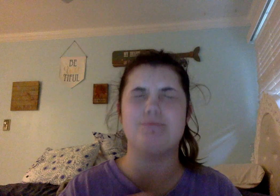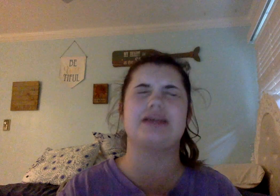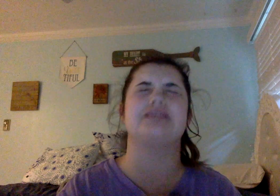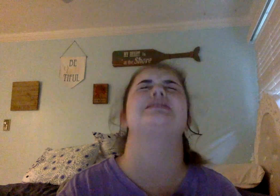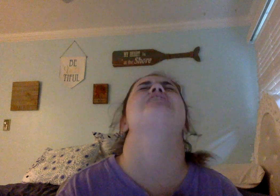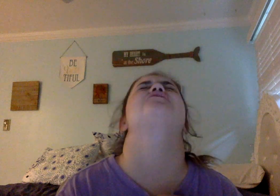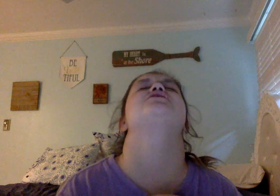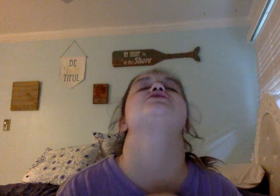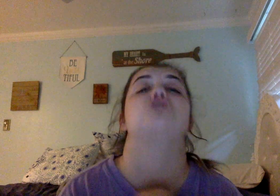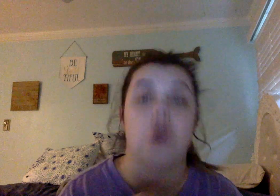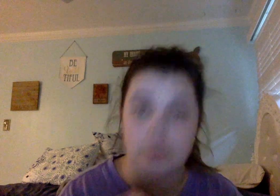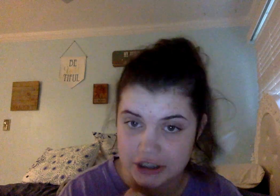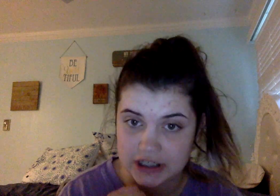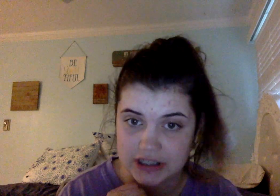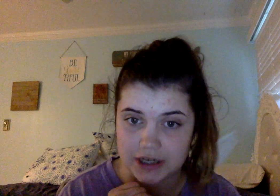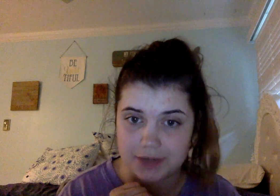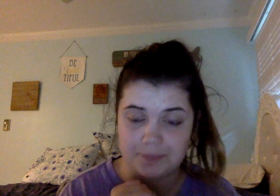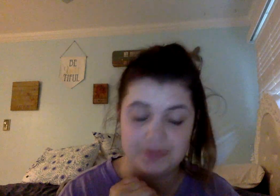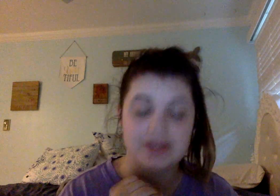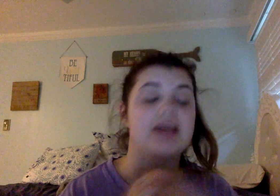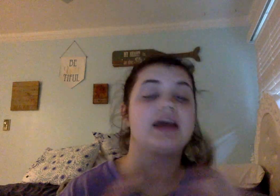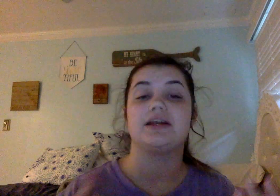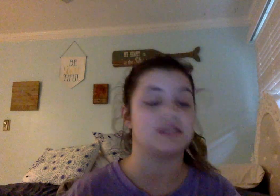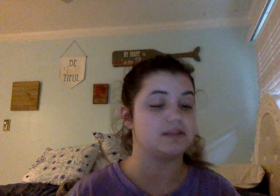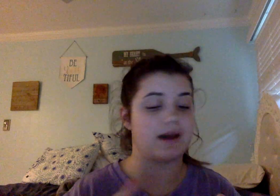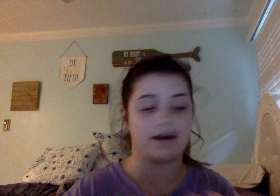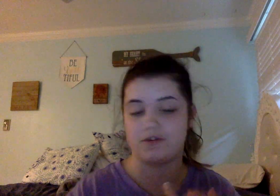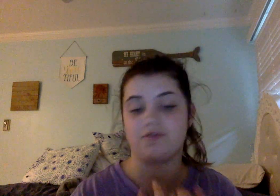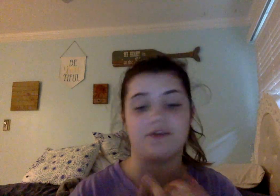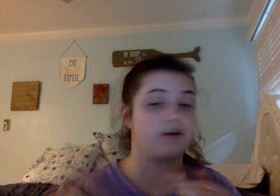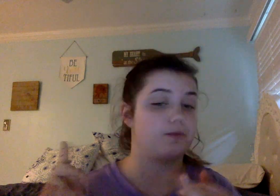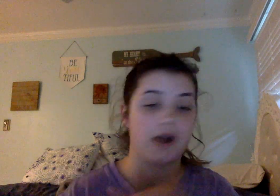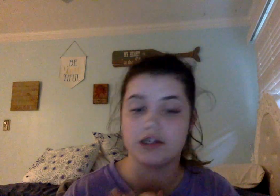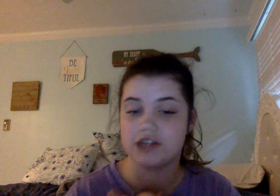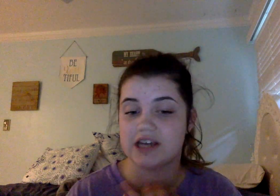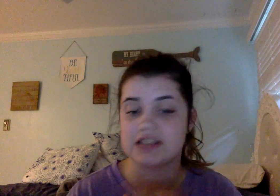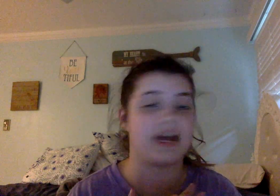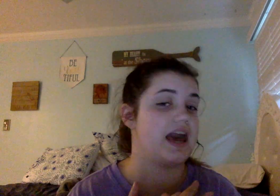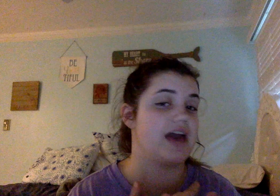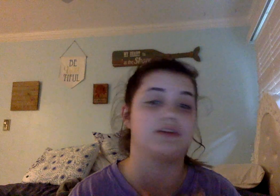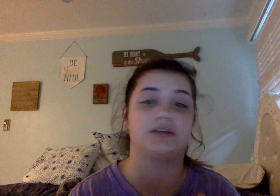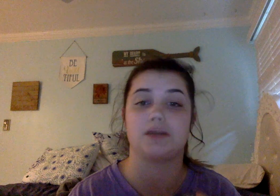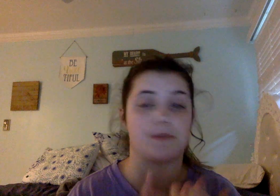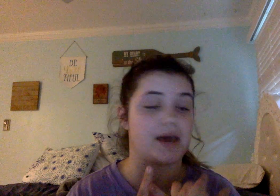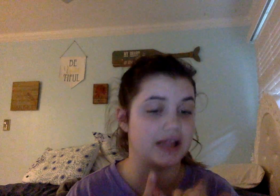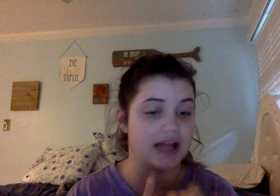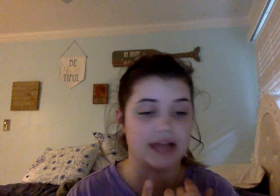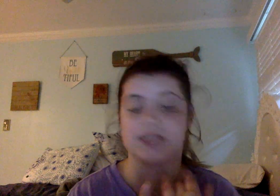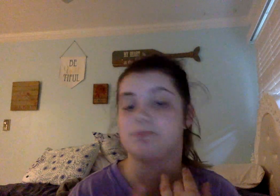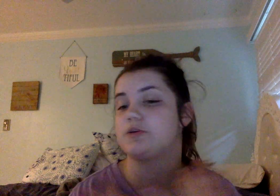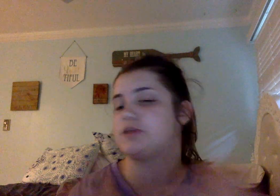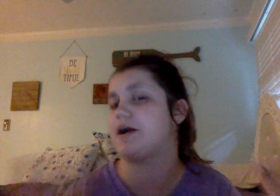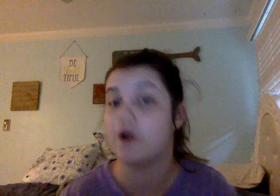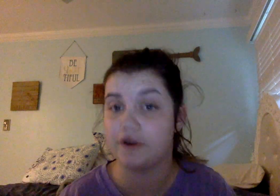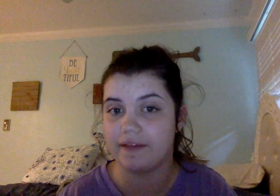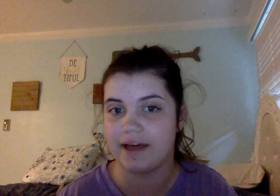makes life so much easier. Doesn't matter if you have final projects, like I have in some of my classes, mostly my art